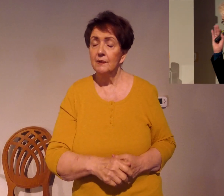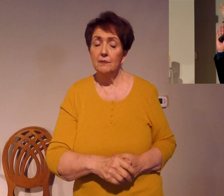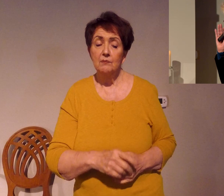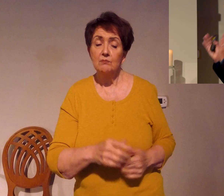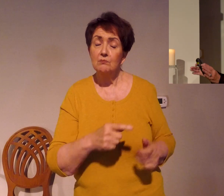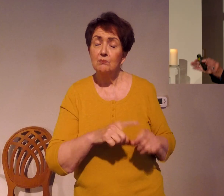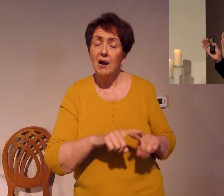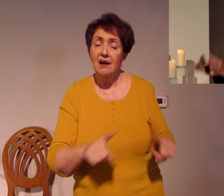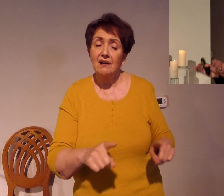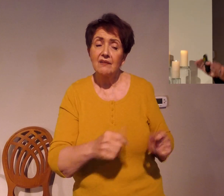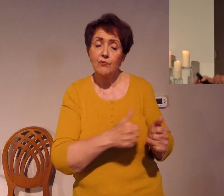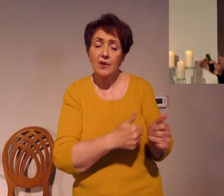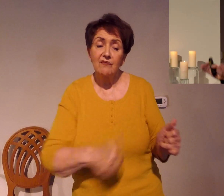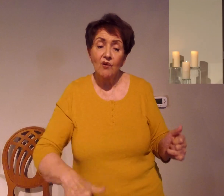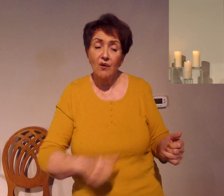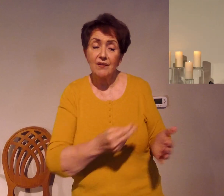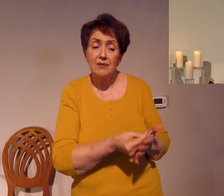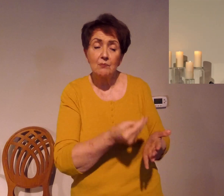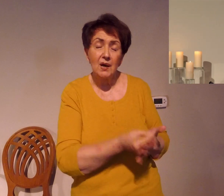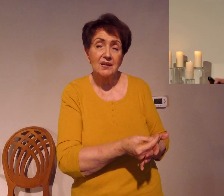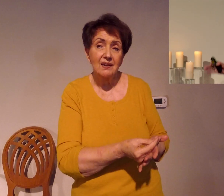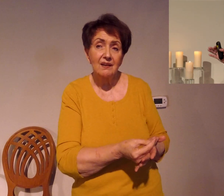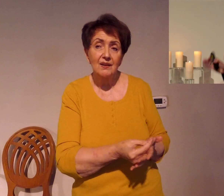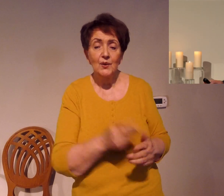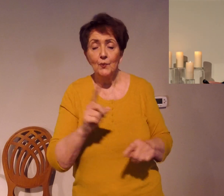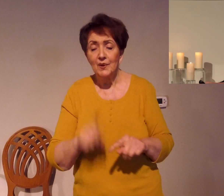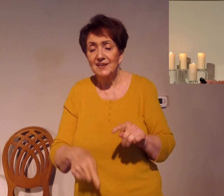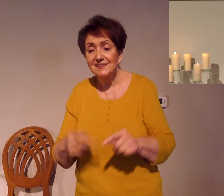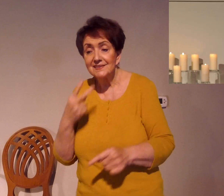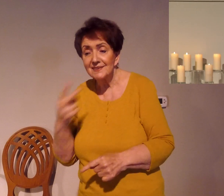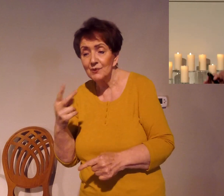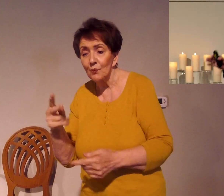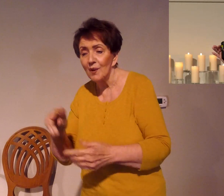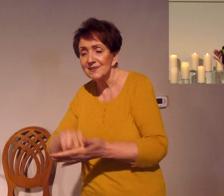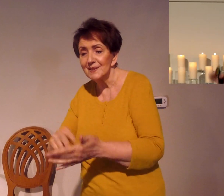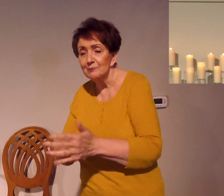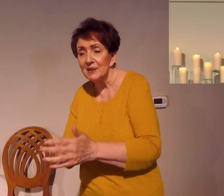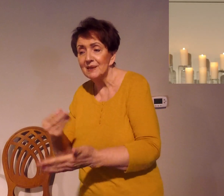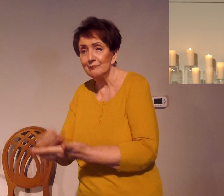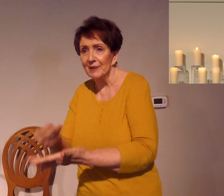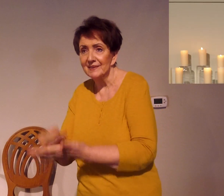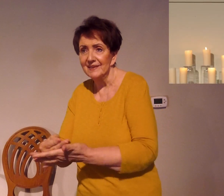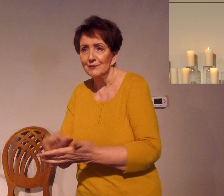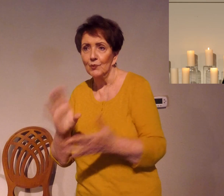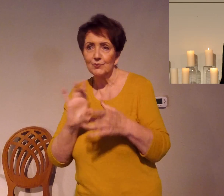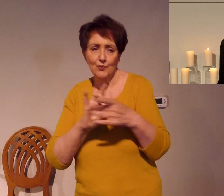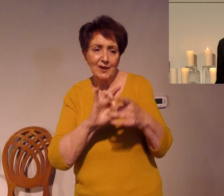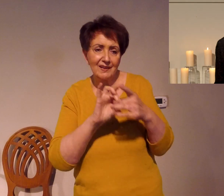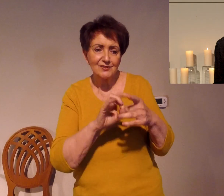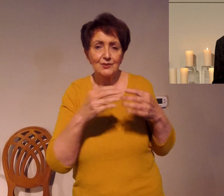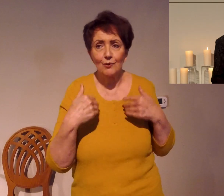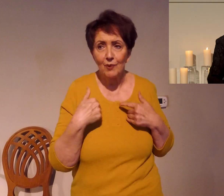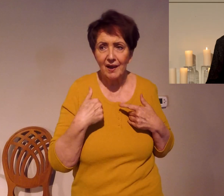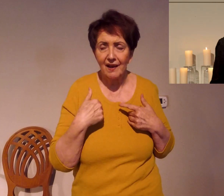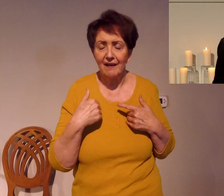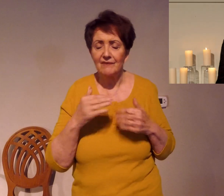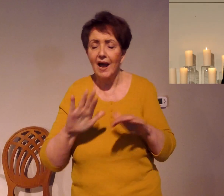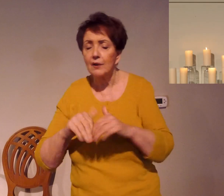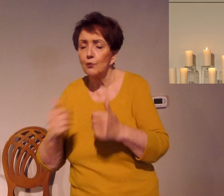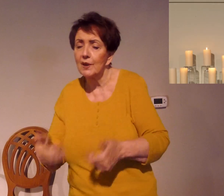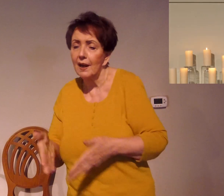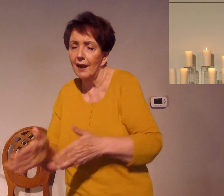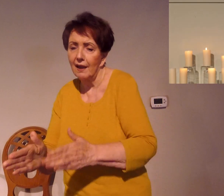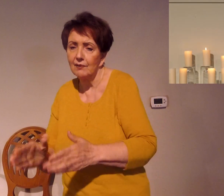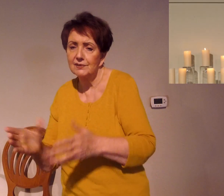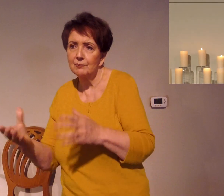ever get to actually look at what is money, what is our relationship with it, and how are we going to deal with it? How do we allow it to